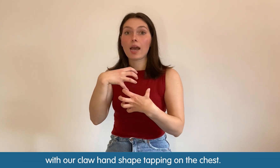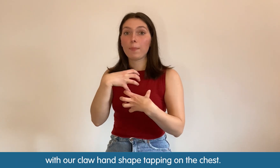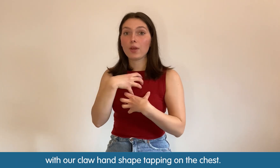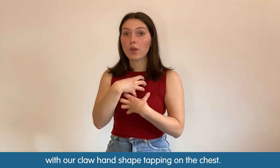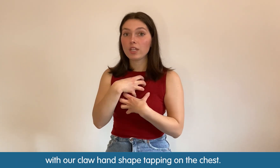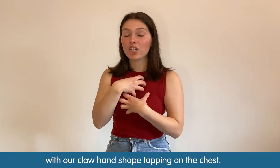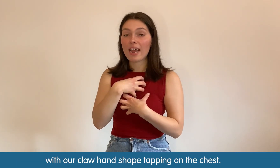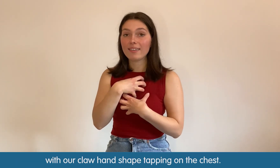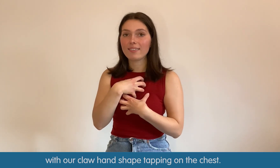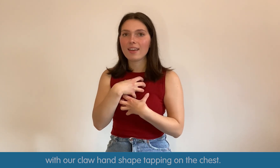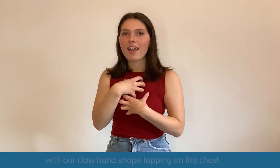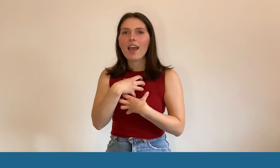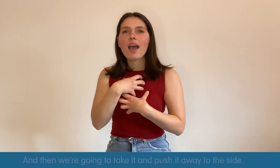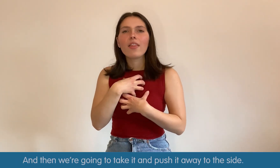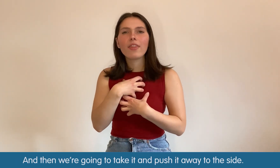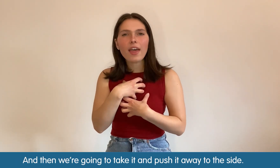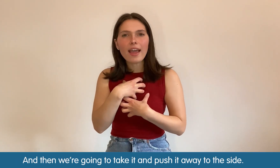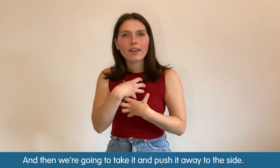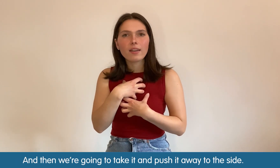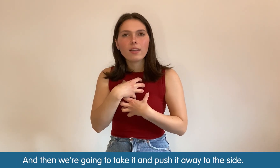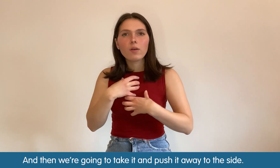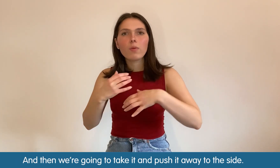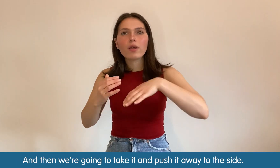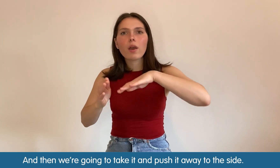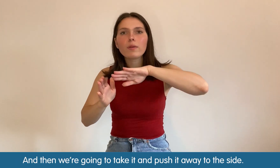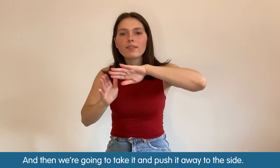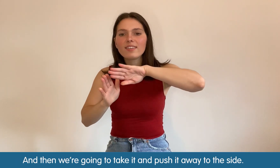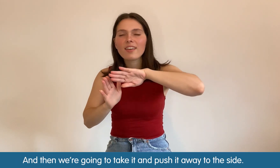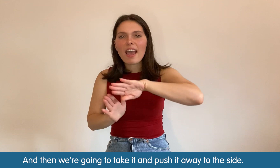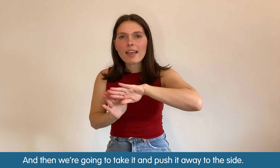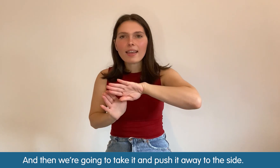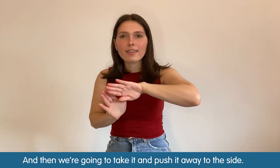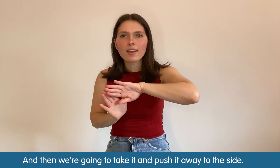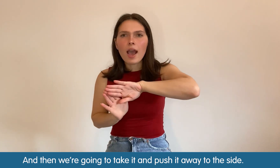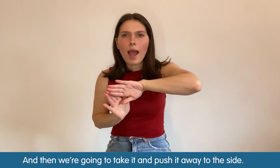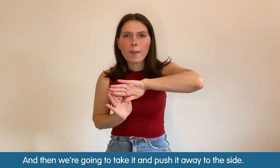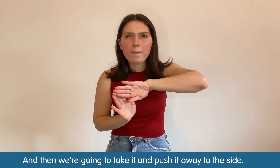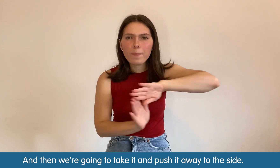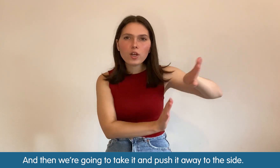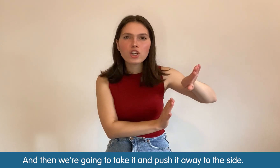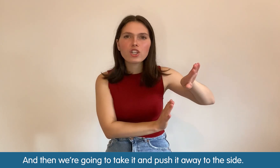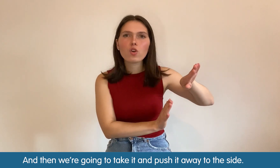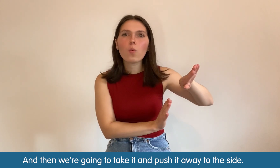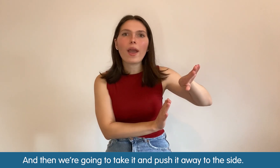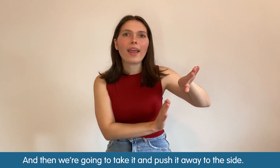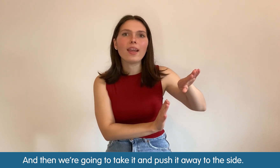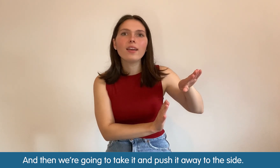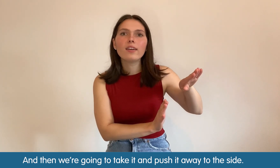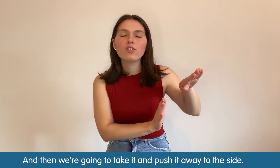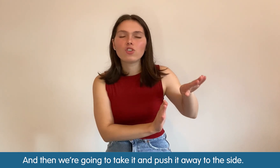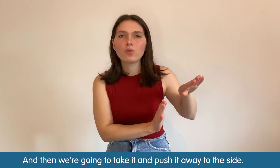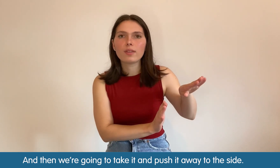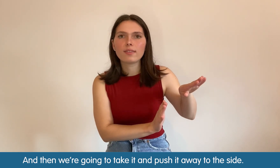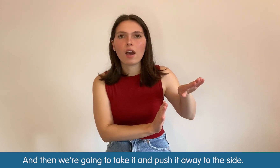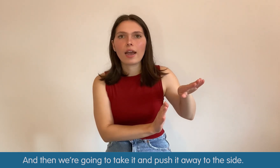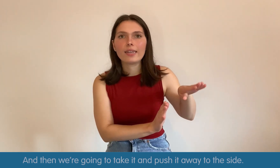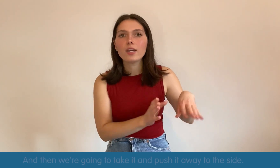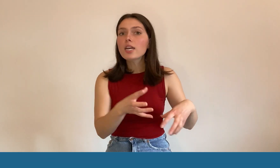tapping on the chest. And then we're going to take it and push it away to the side.